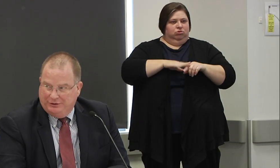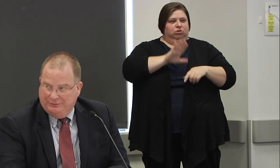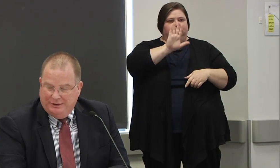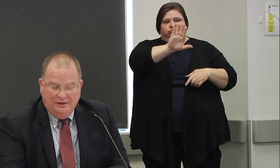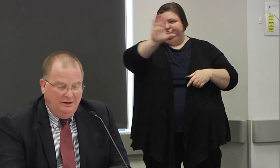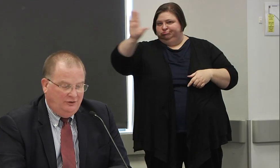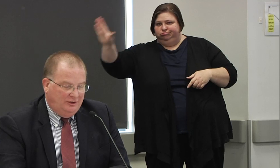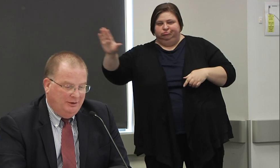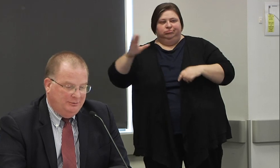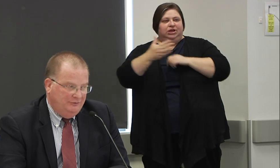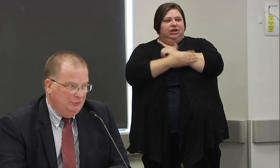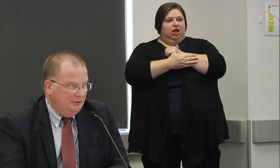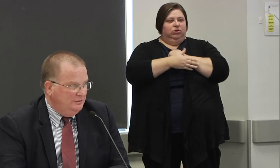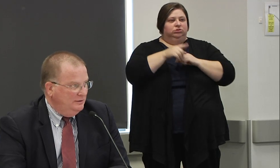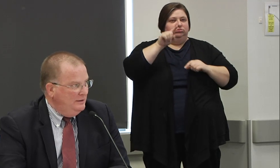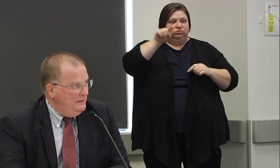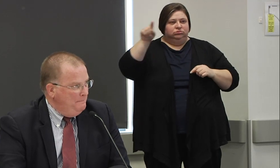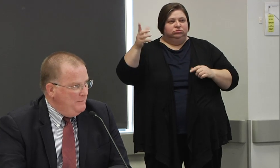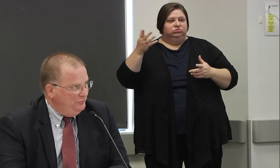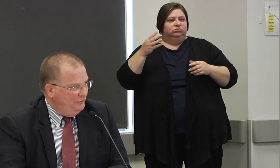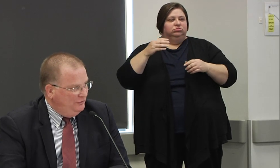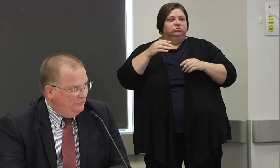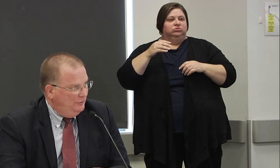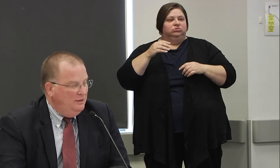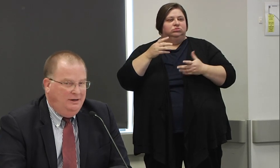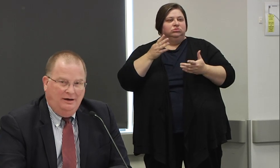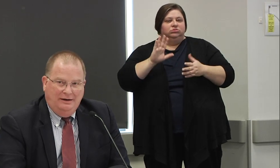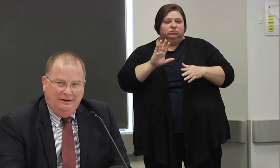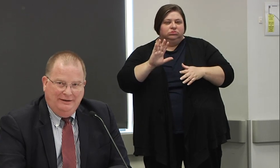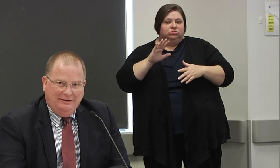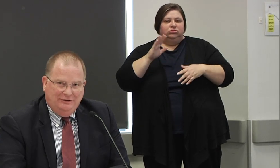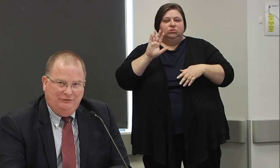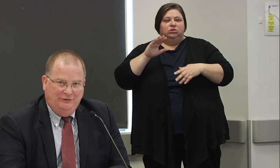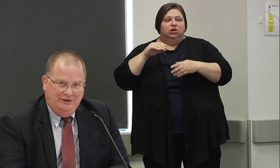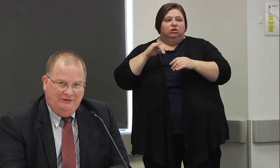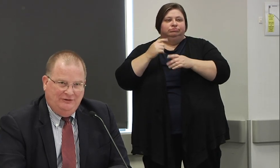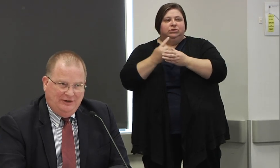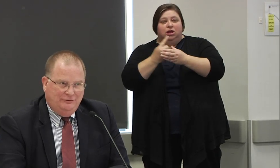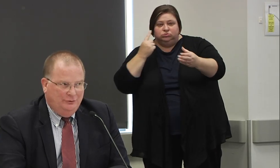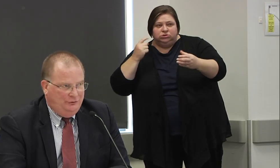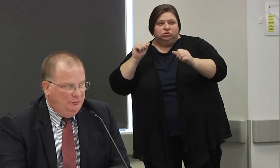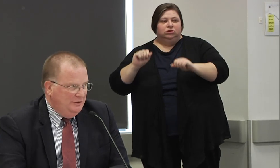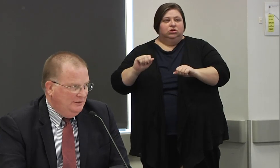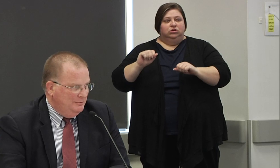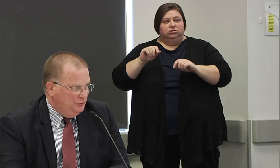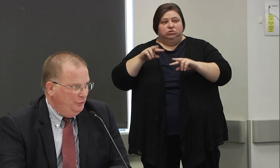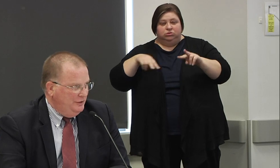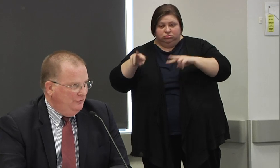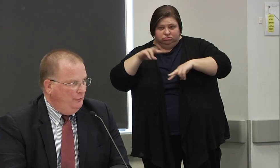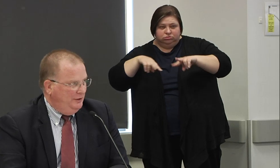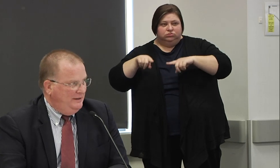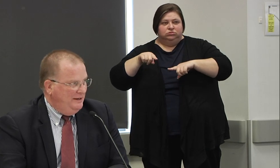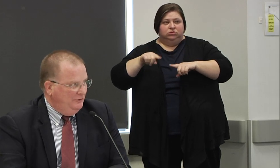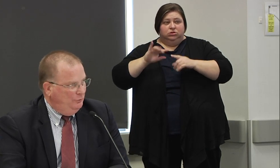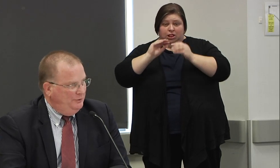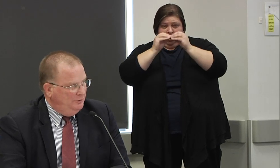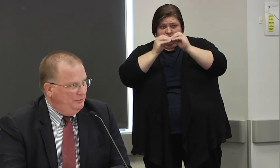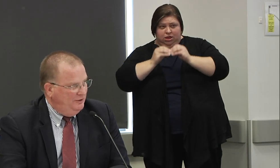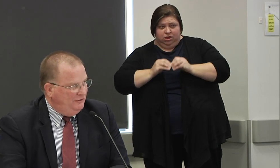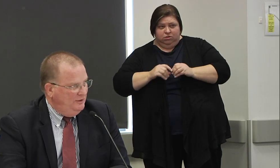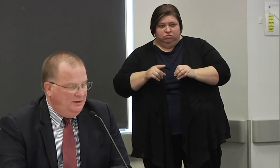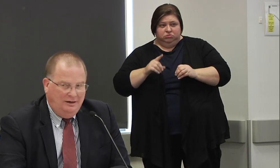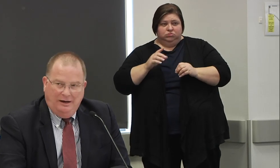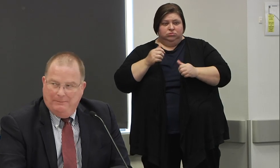that we talked about. But if you look at the metrics level, I think it's safe to assume that the majority of Oregon counties will be in a